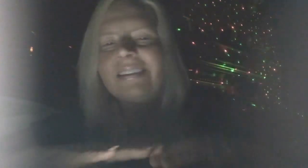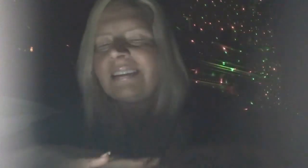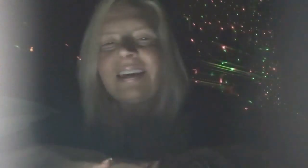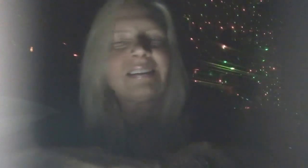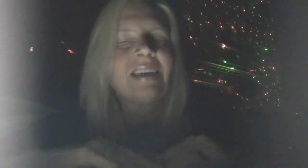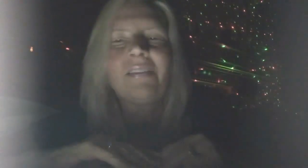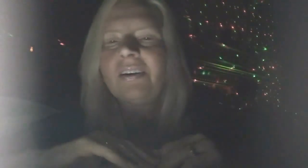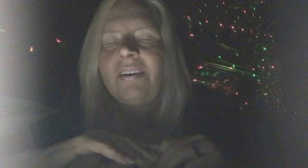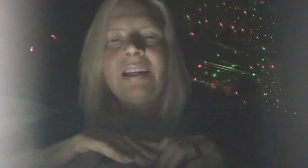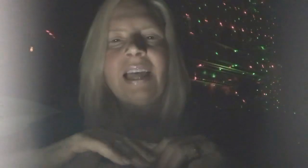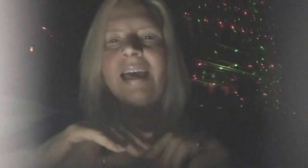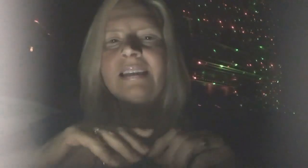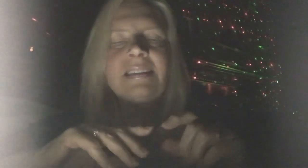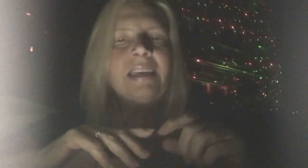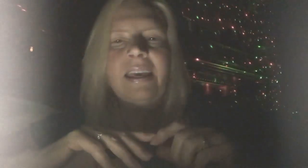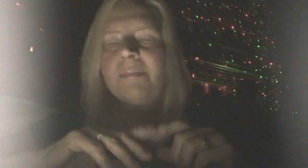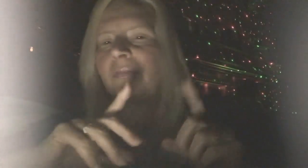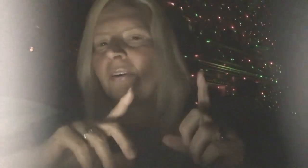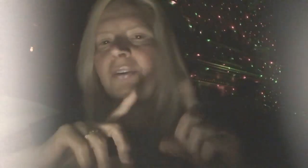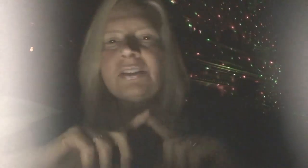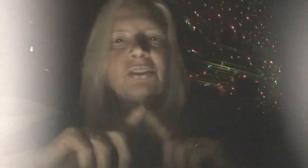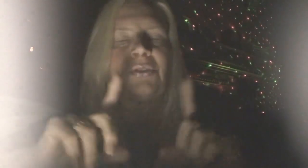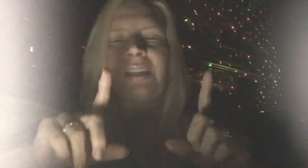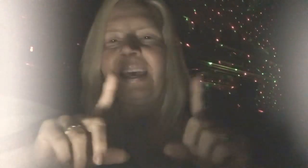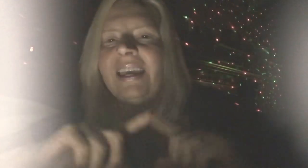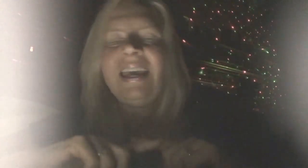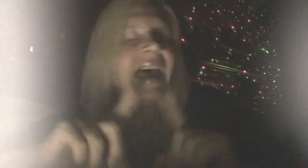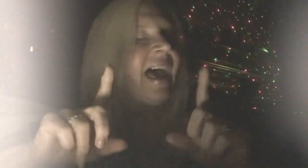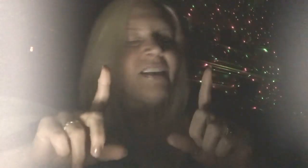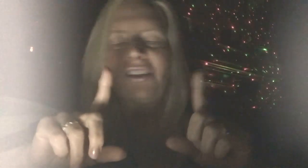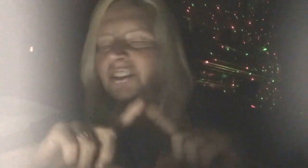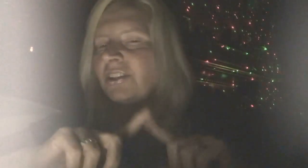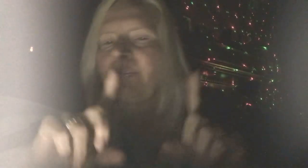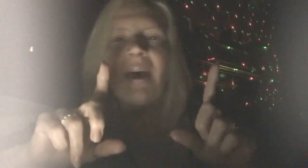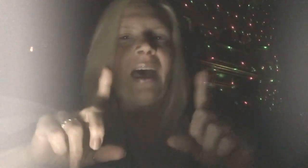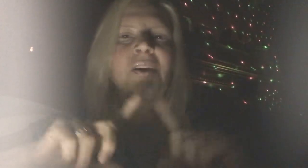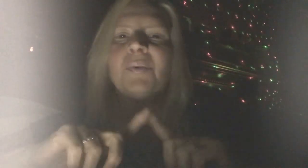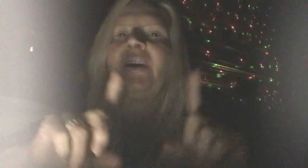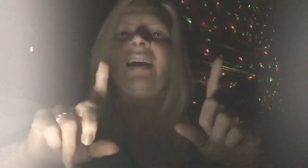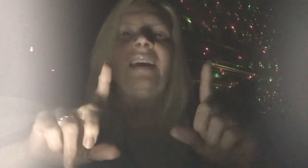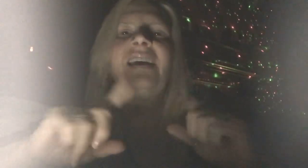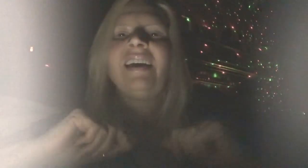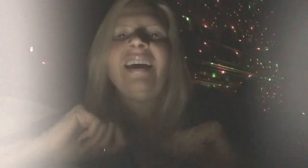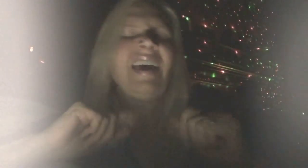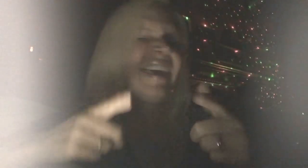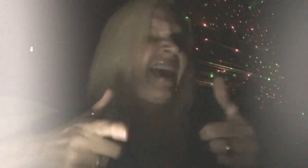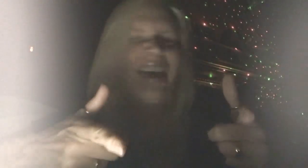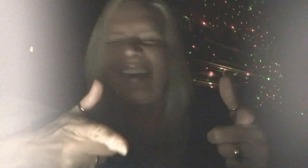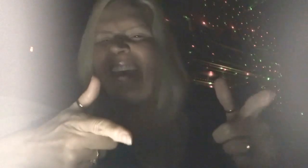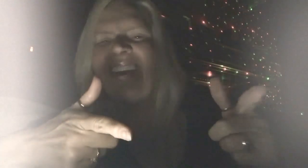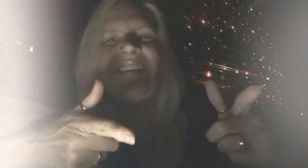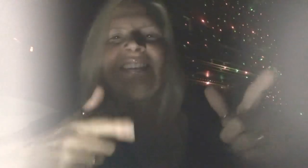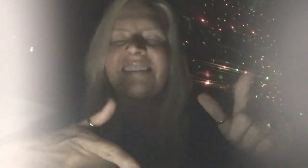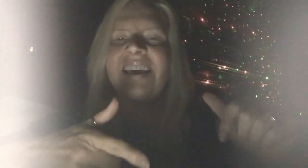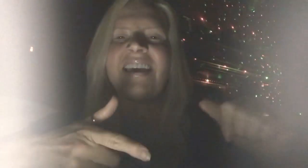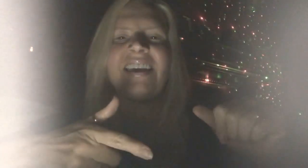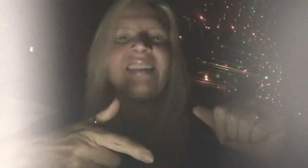wanna say it's never gonna last, and before it's too late, I should just back away. Yeah, they're gonna say that